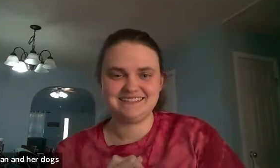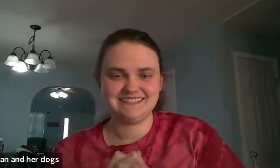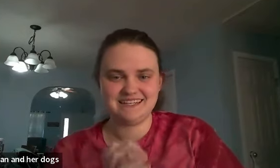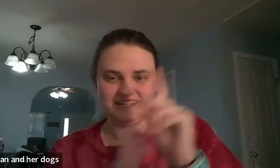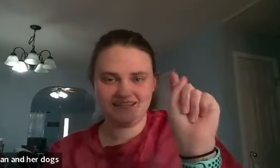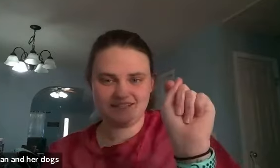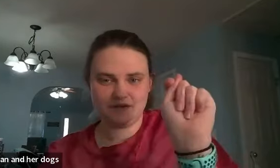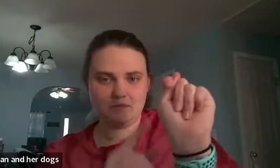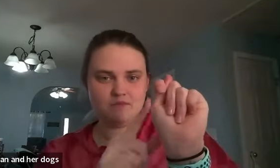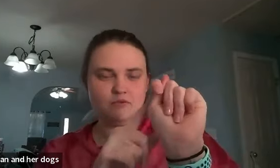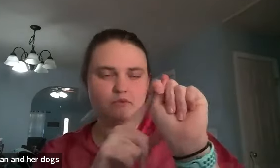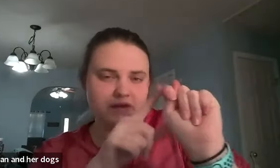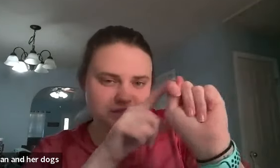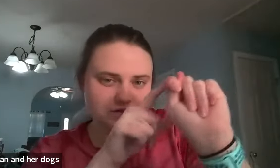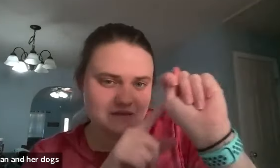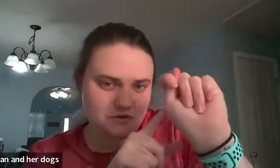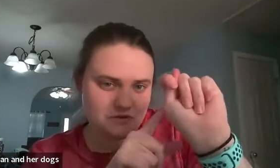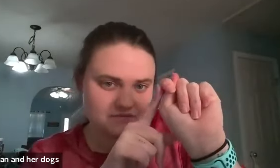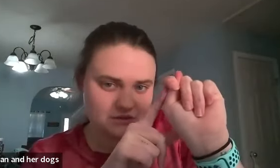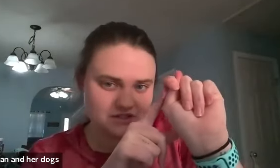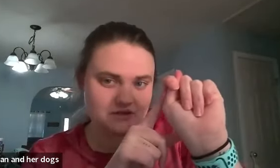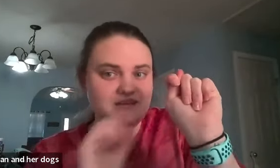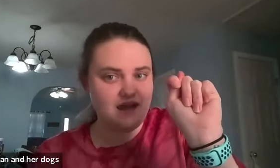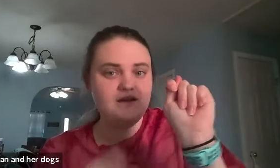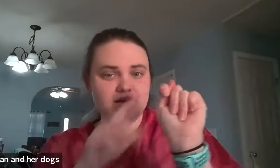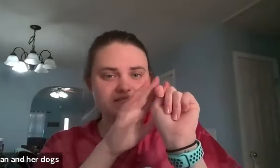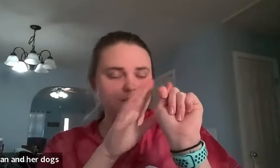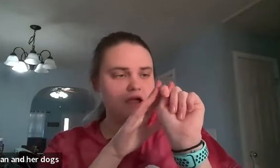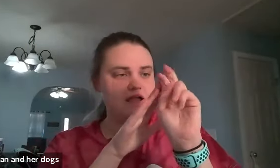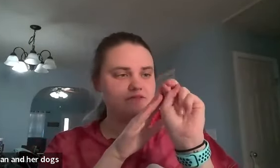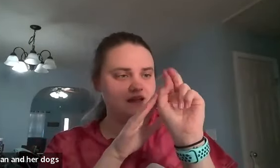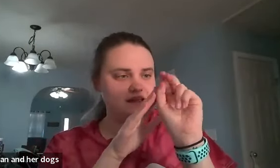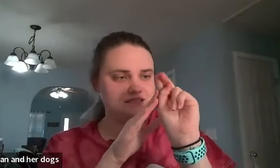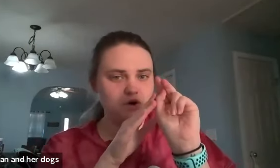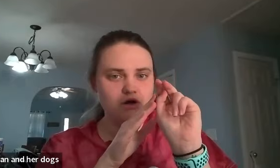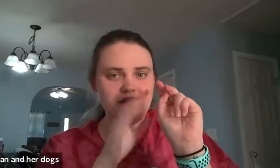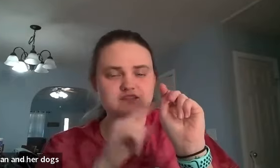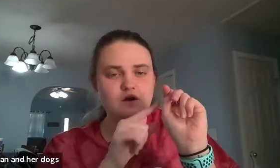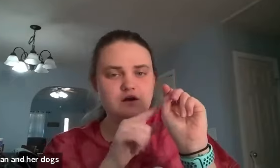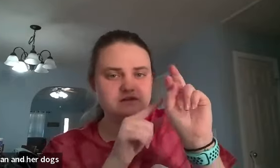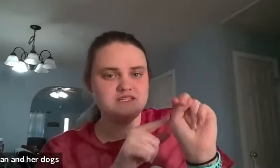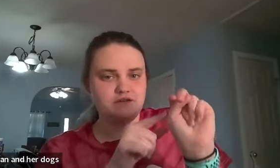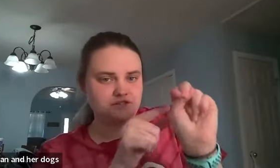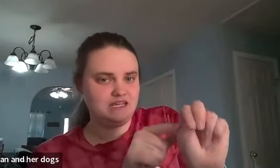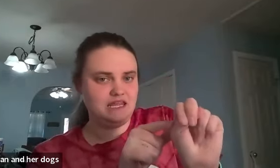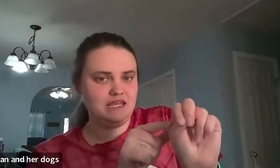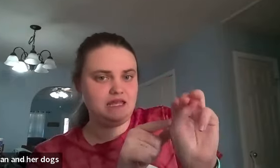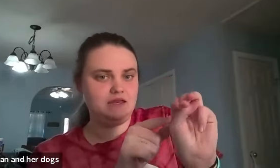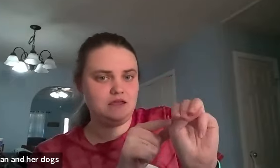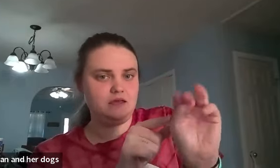Excellent. So remember, make sure you keep your thumb so it shows, yeah. Because if you have it kind of small, it's hard for them to tell if you're saying an N, M,